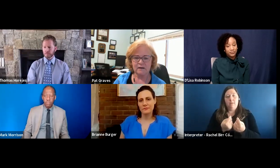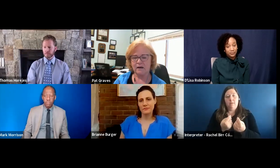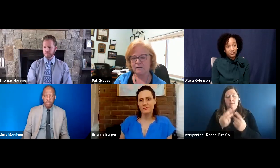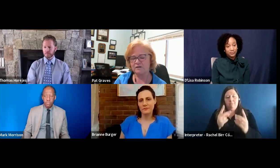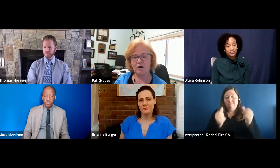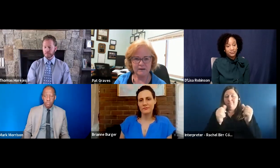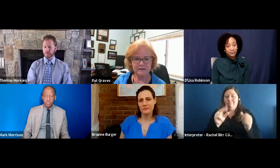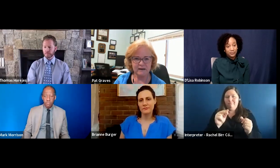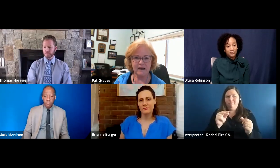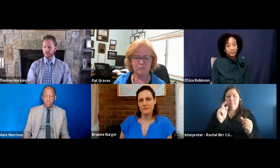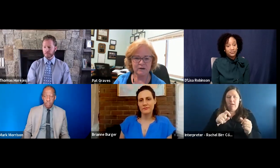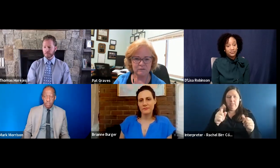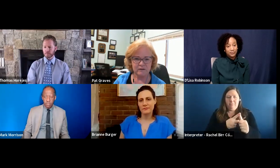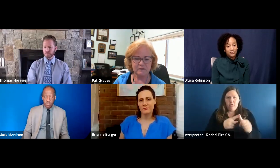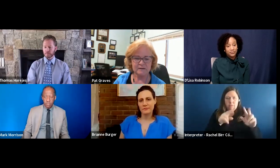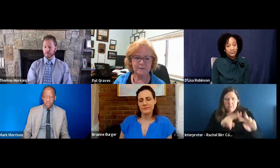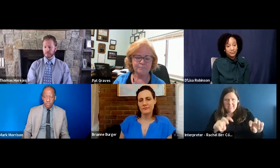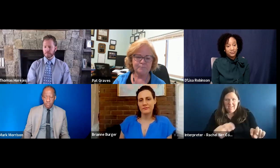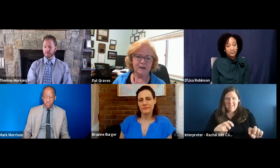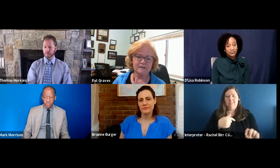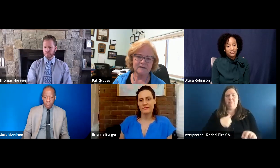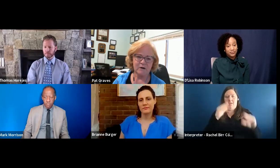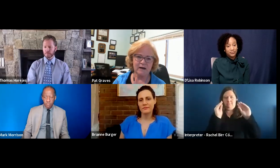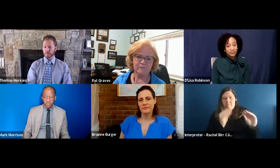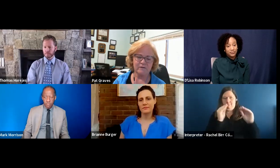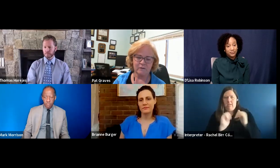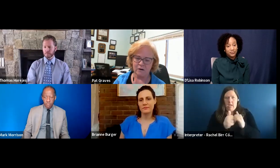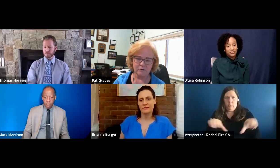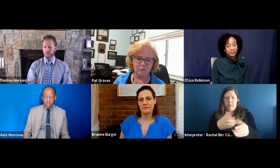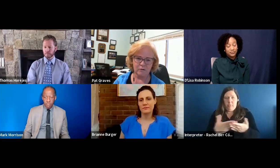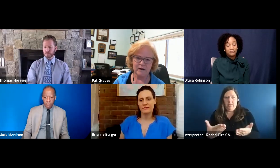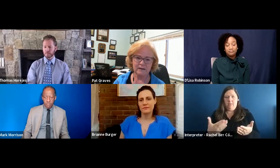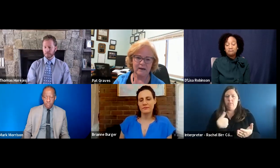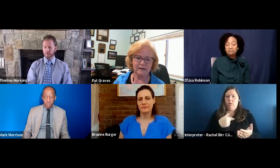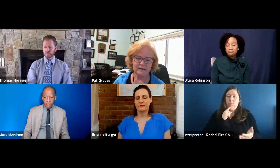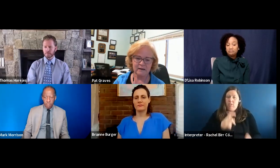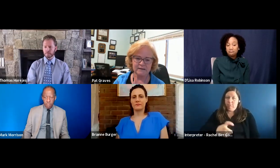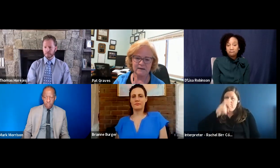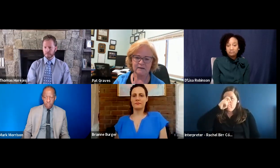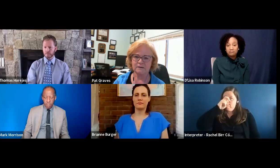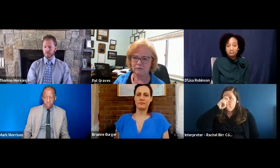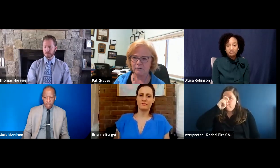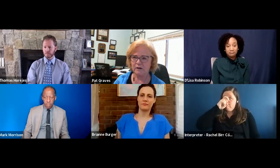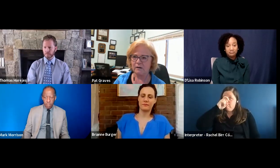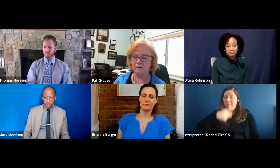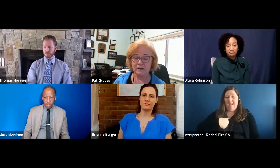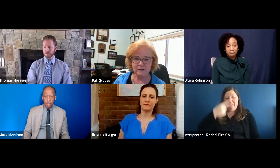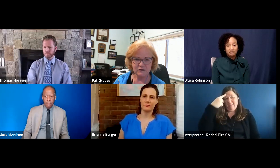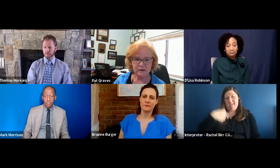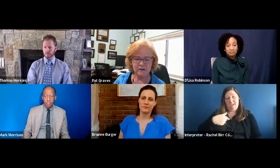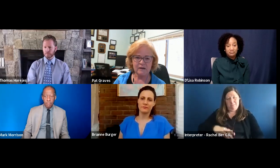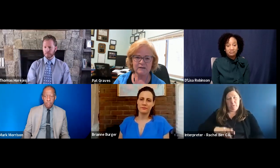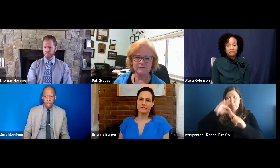and taught how we do things. And so I'm very hardcore about that. I think I stand alone in